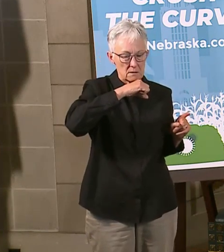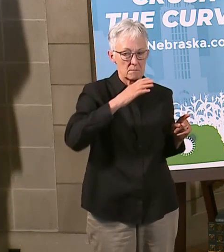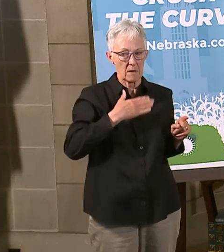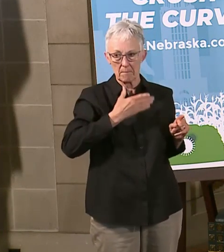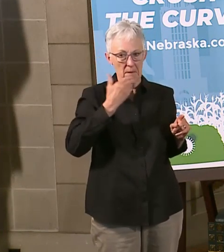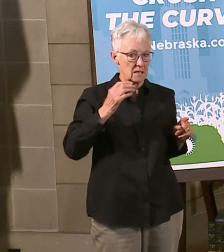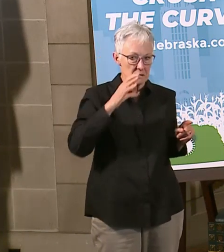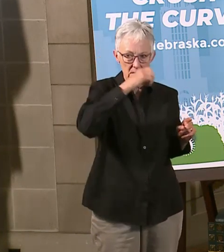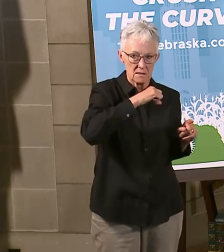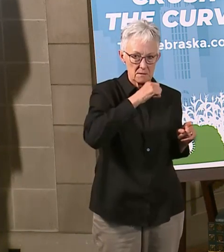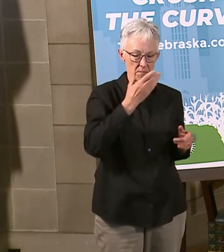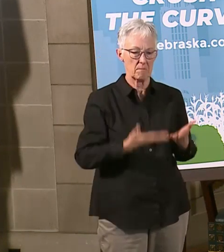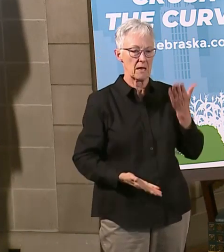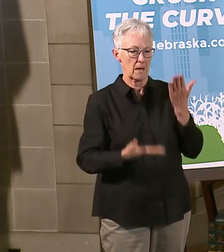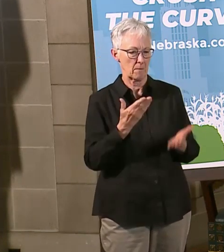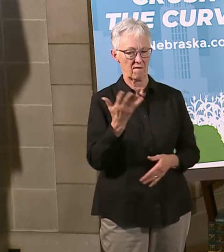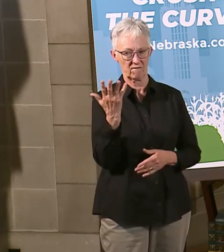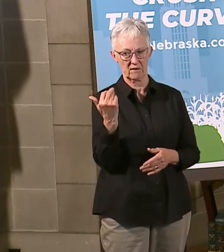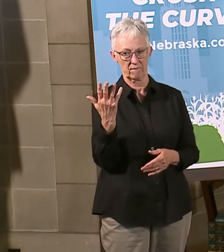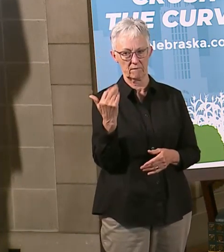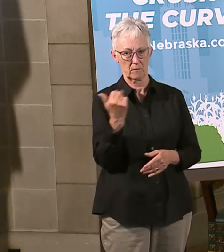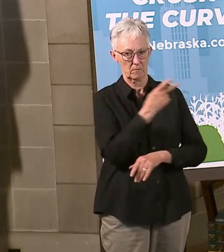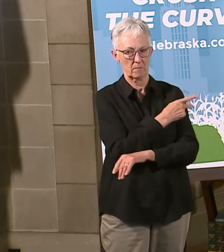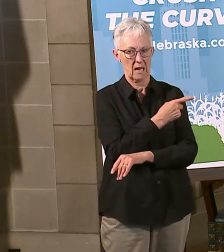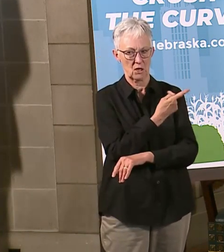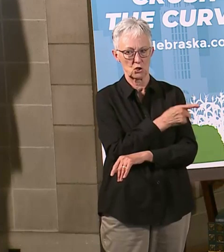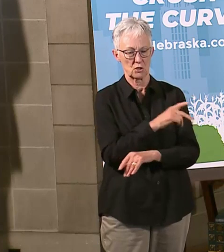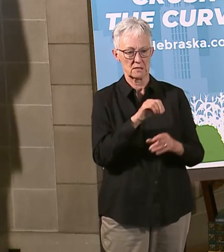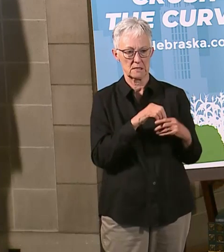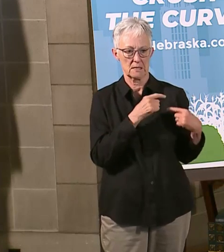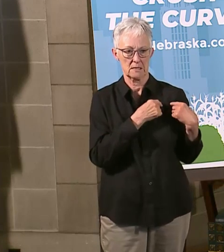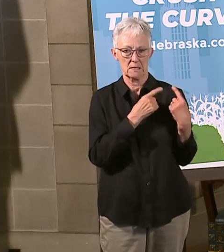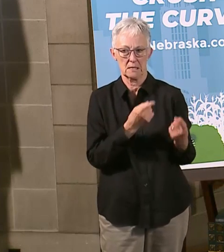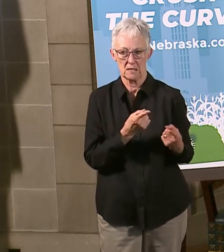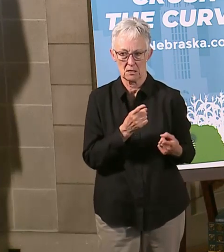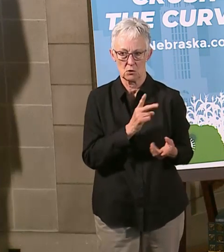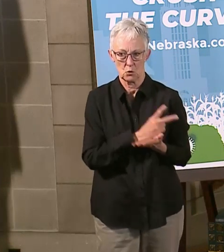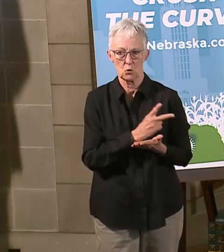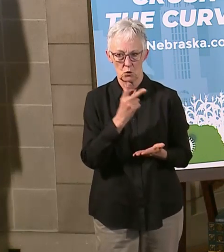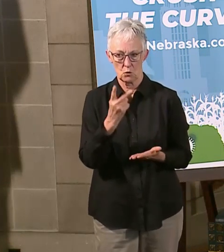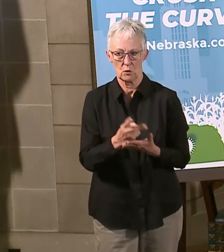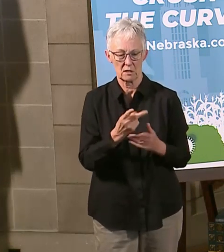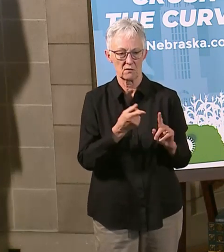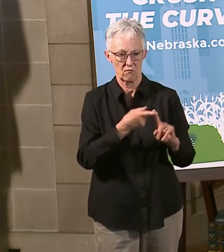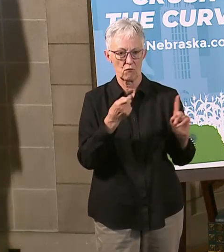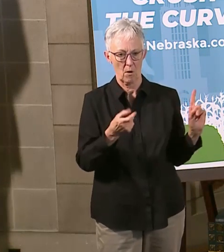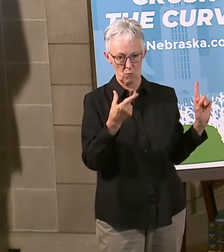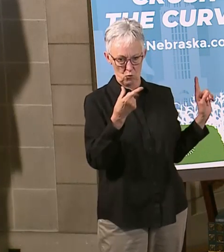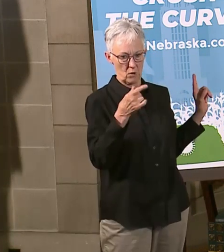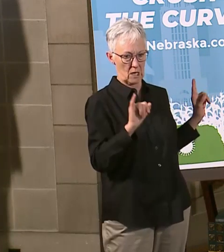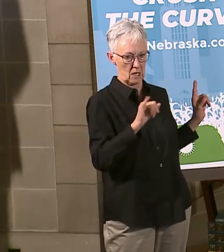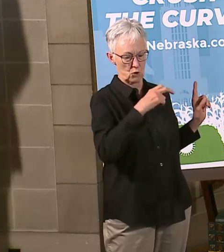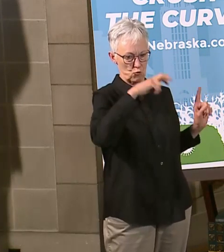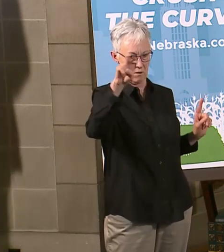about 15 patients in total over the last 2 weeks have been transferred from Grand Island St. Francis. And